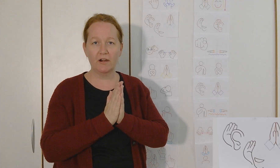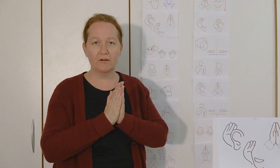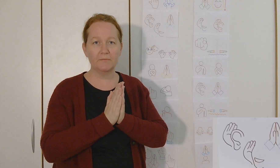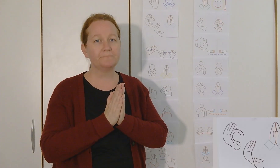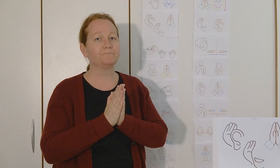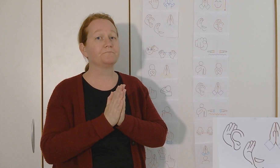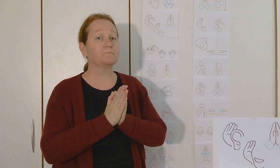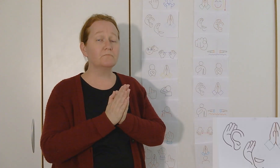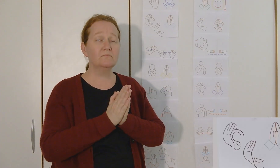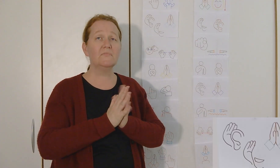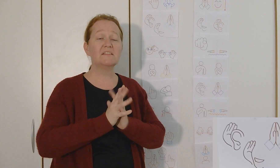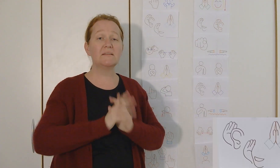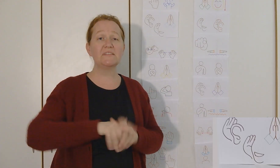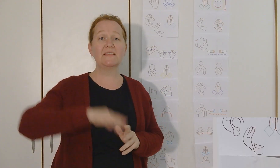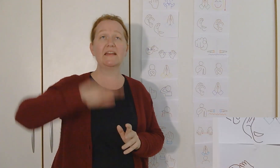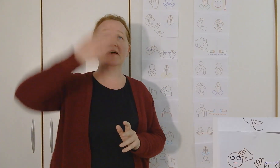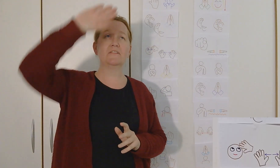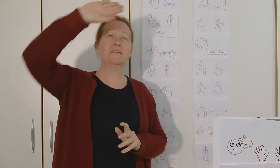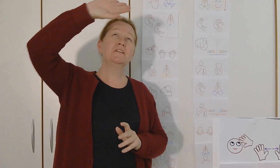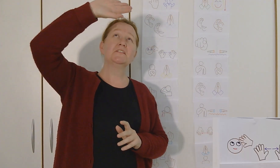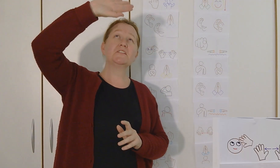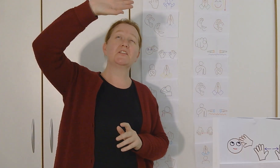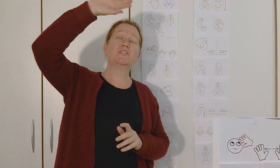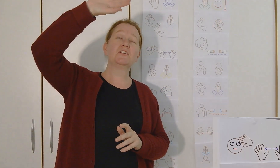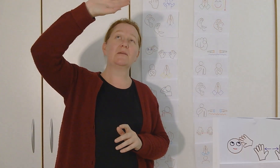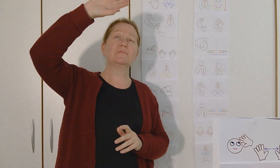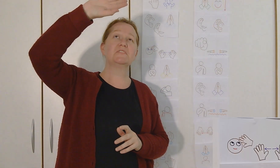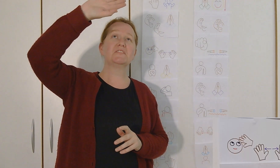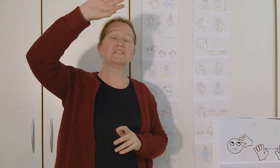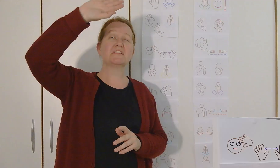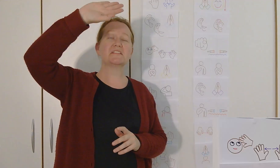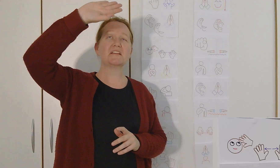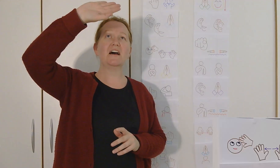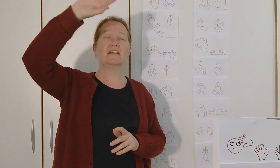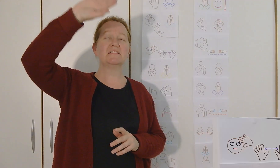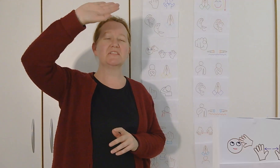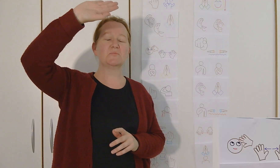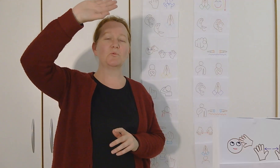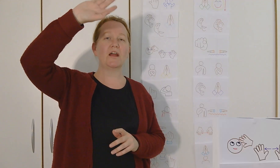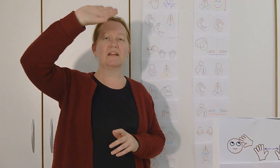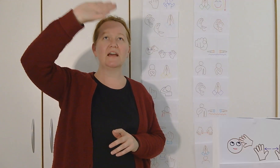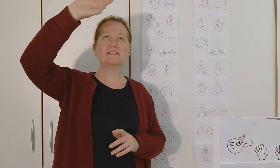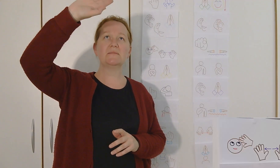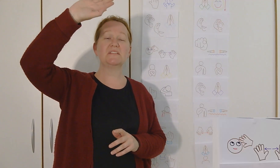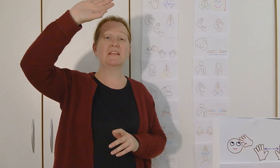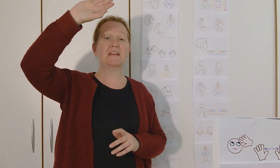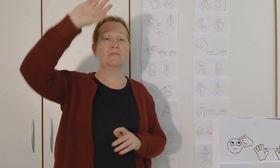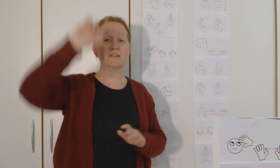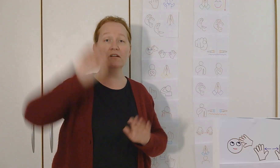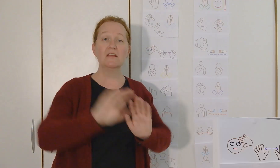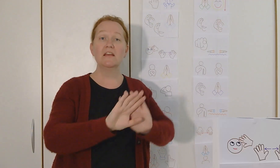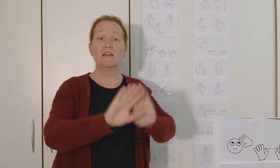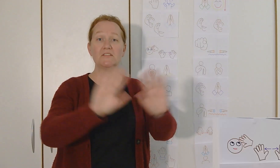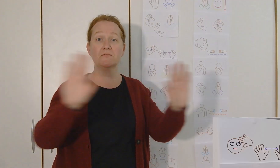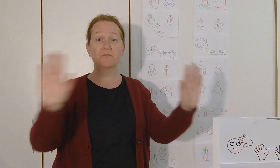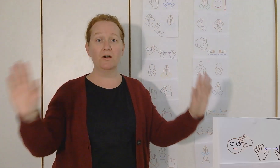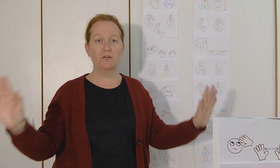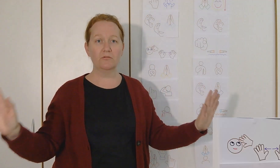prayer? Some say that heaven, so you're going to look up to the skies, if there's bright light. Some say that heaven is far